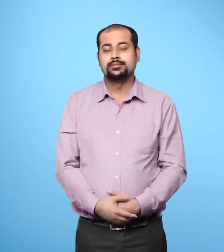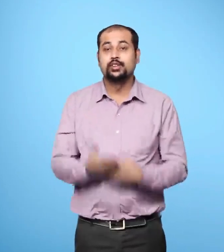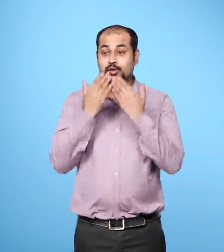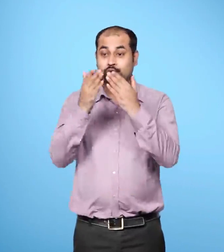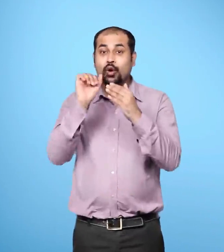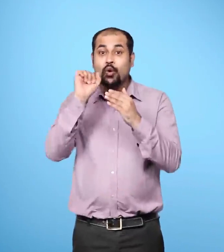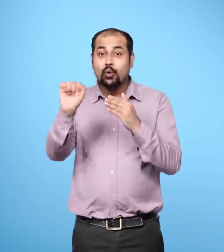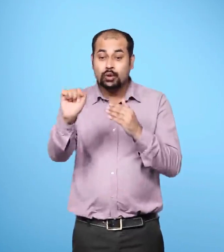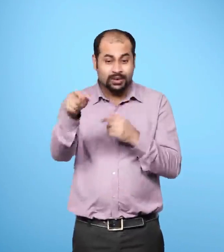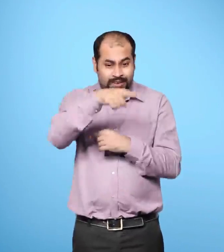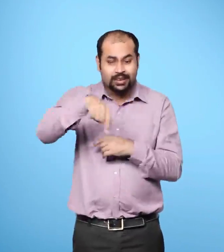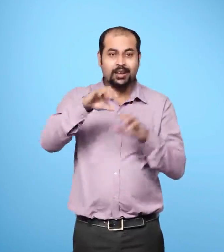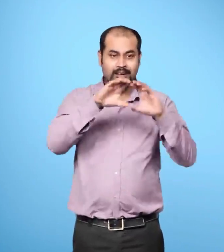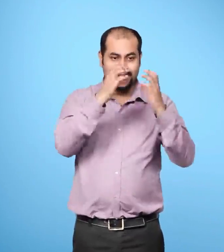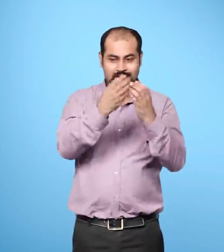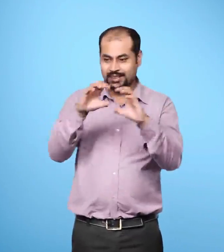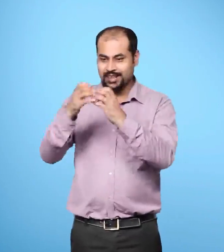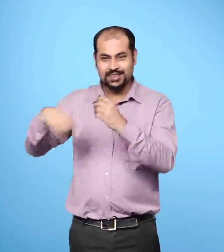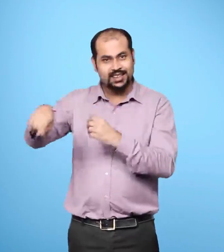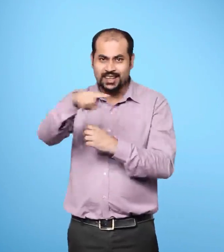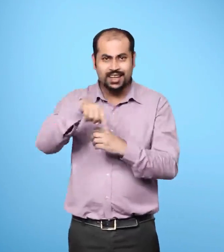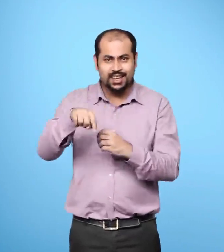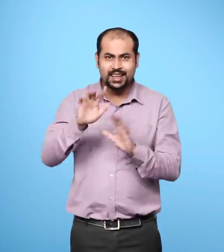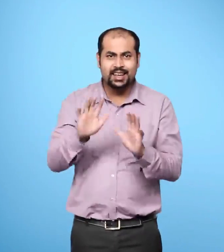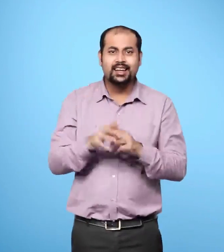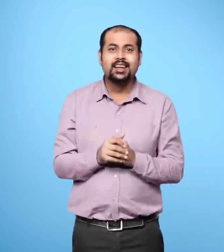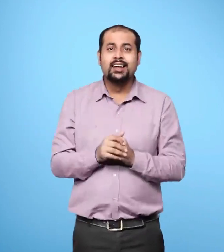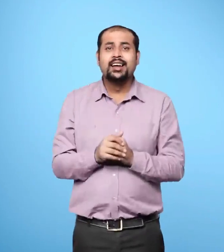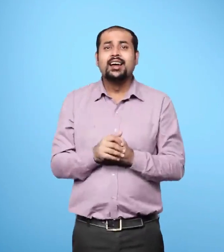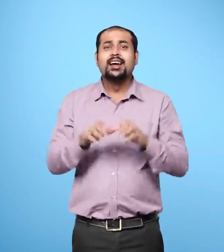Find out the number of children in each class of your school.